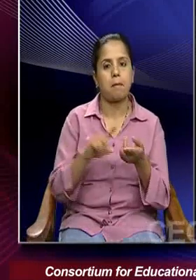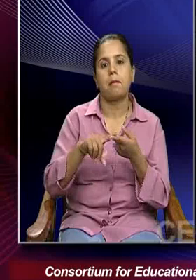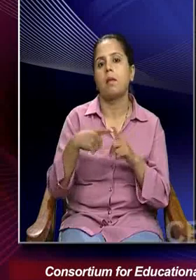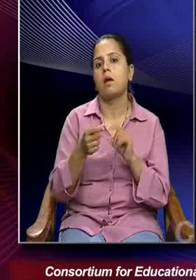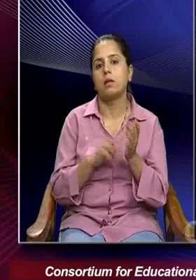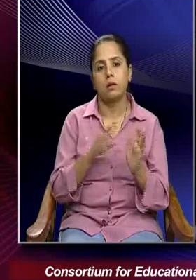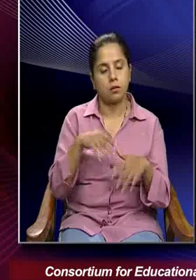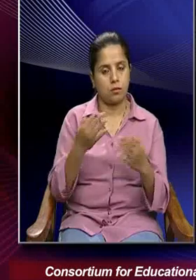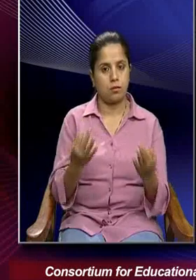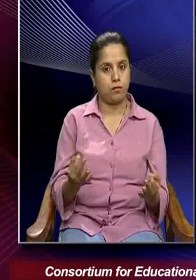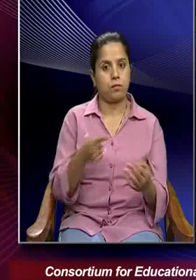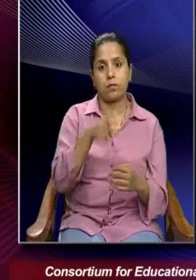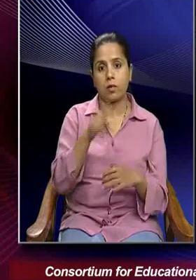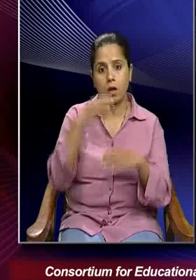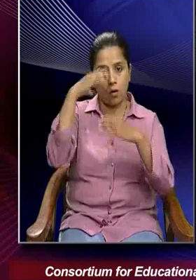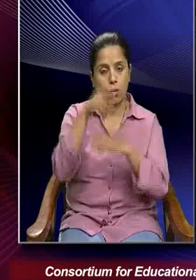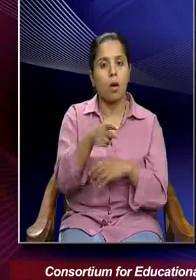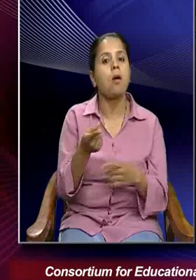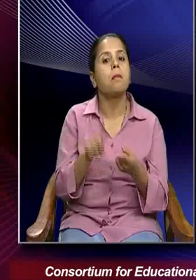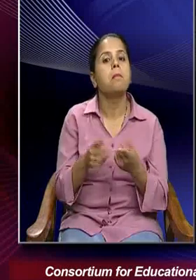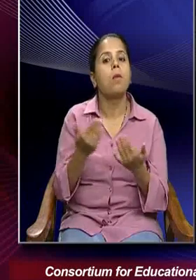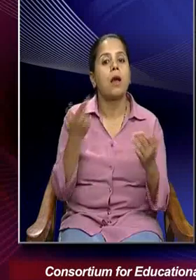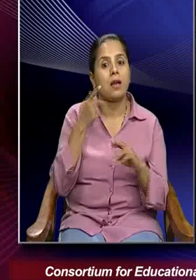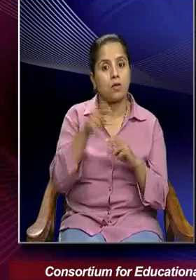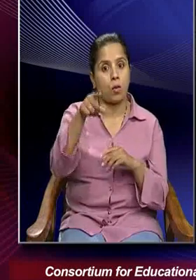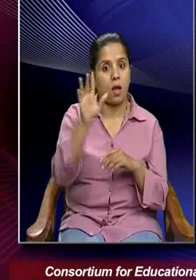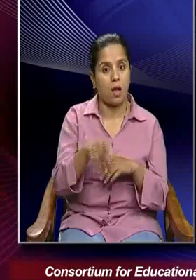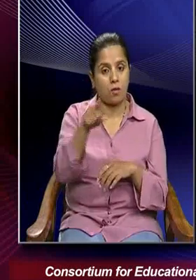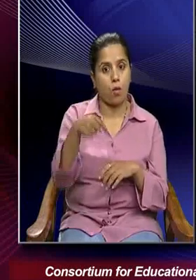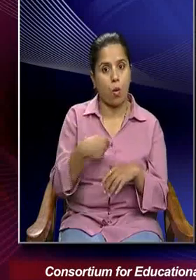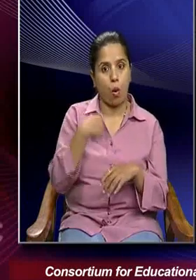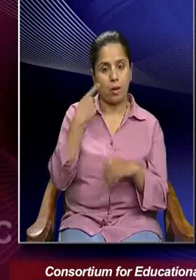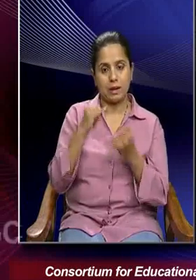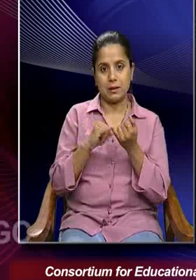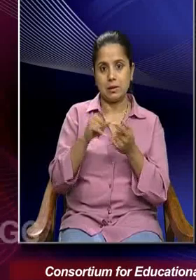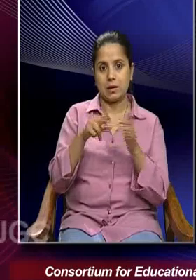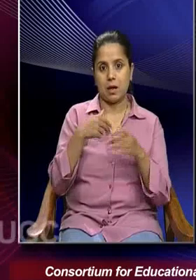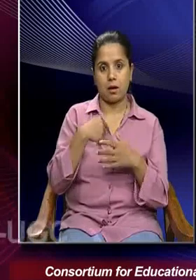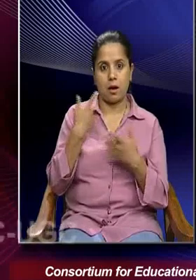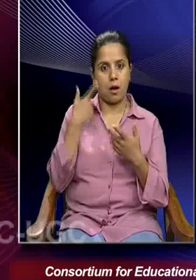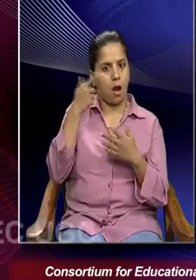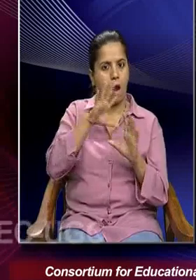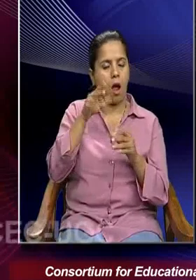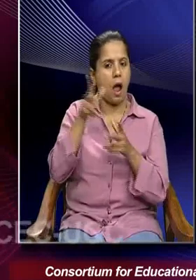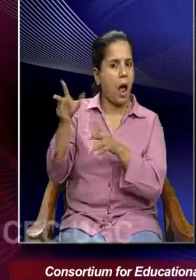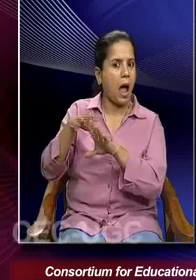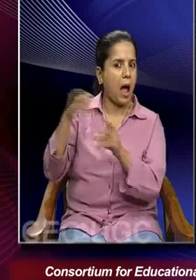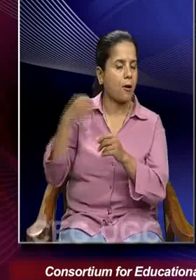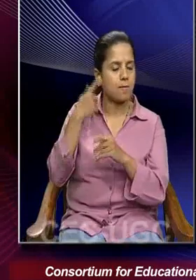concentration and meditation can only happen if you have withdrawn your senses from the external